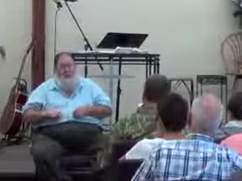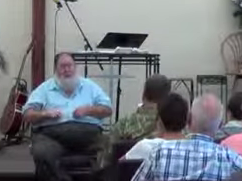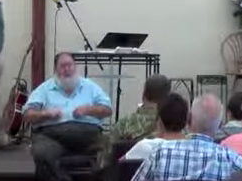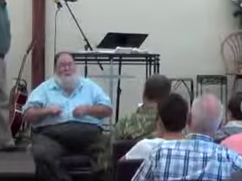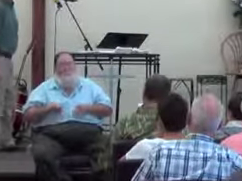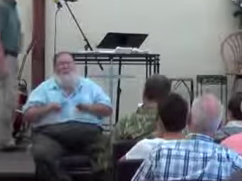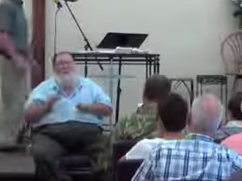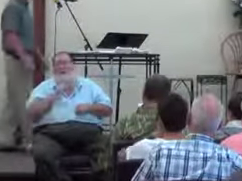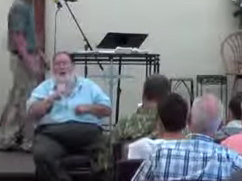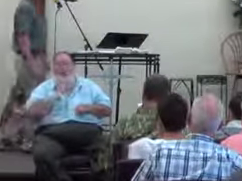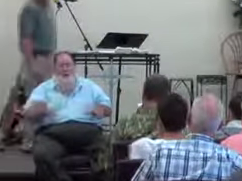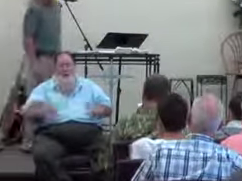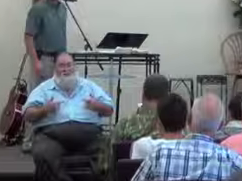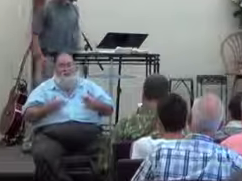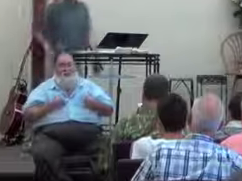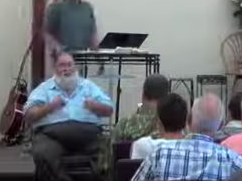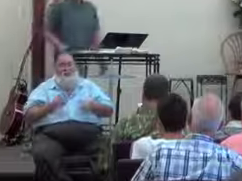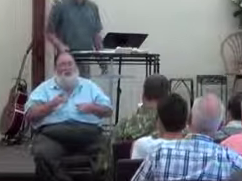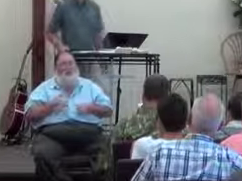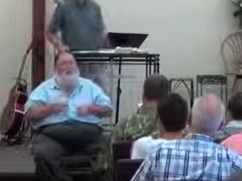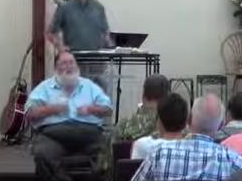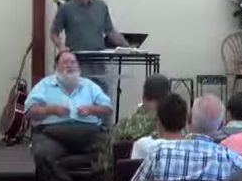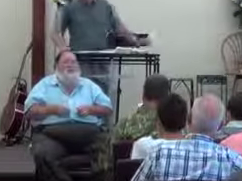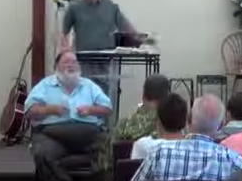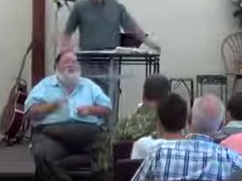you, but yet you've turned from God.